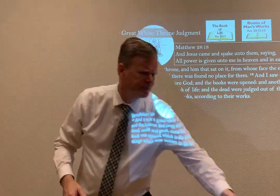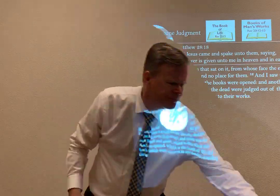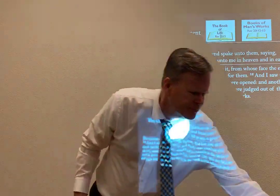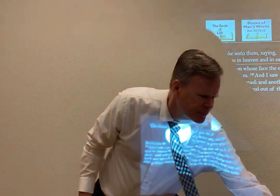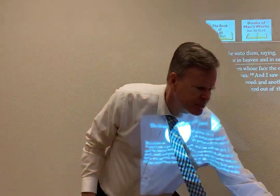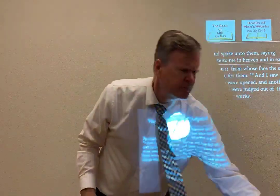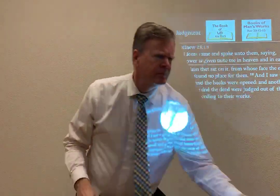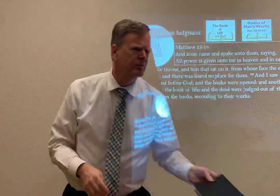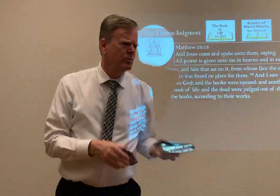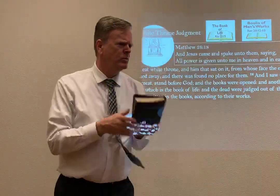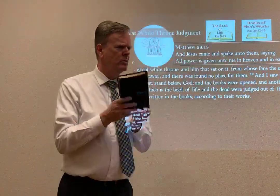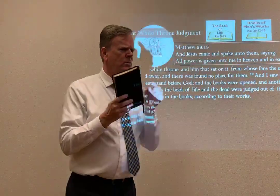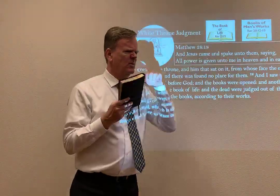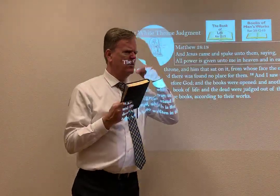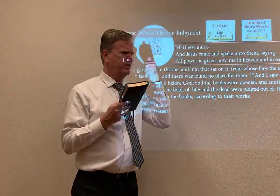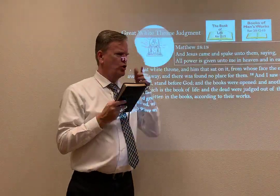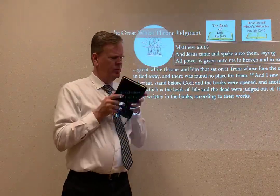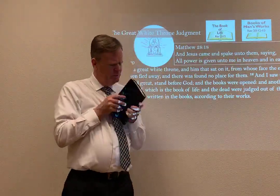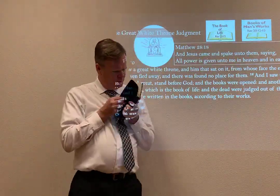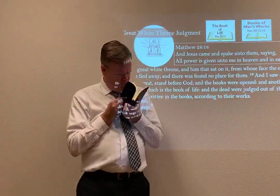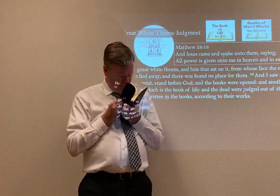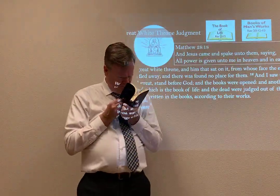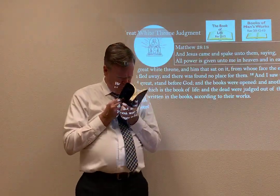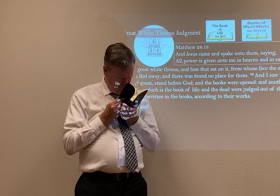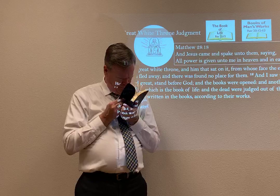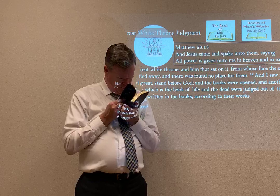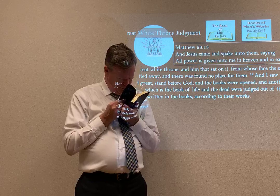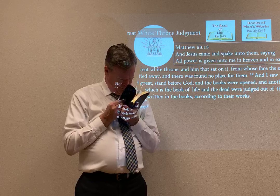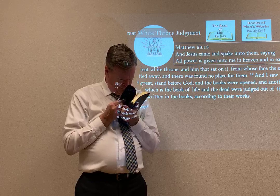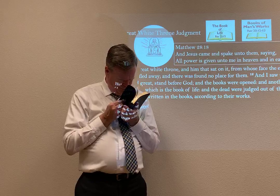have to understand this. What does your Bible say about that?